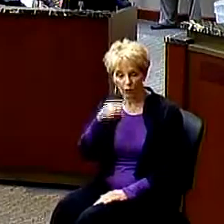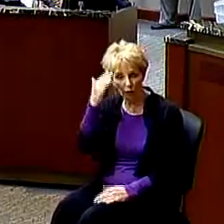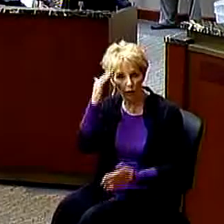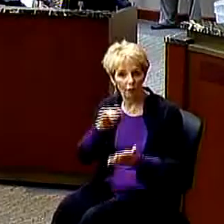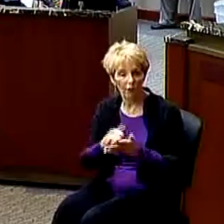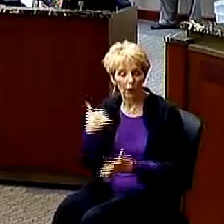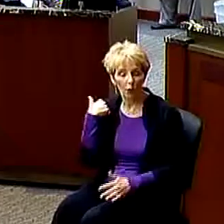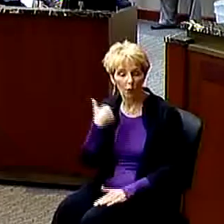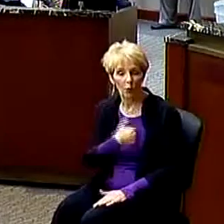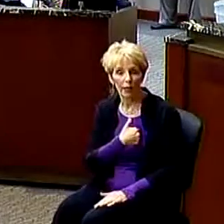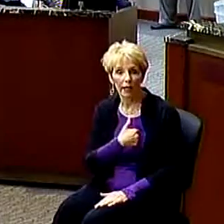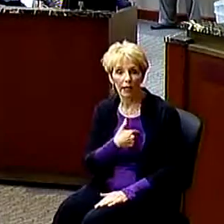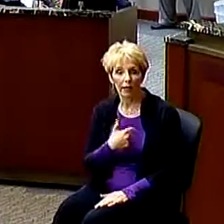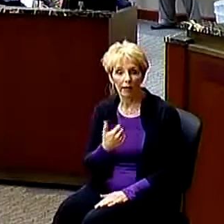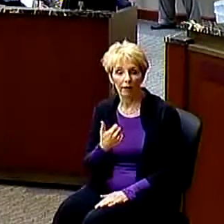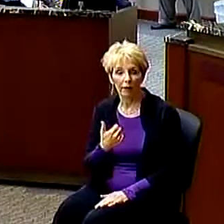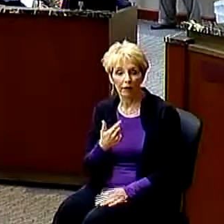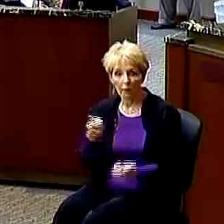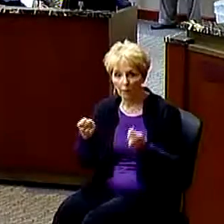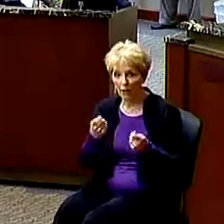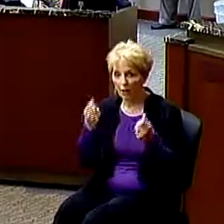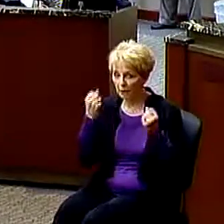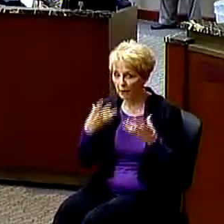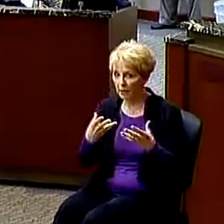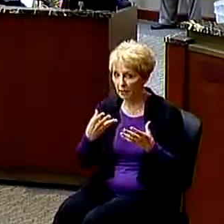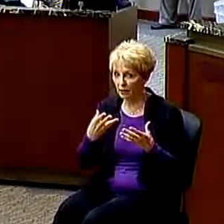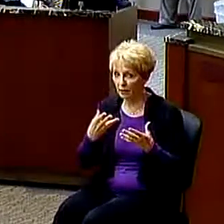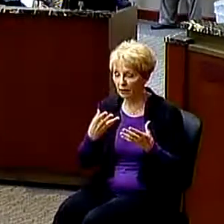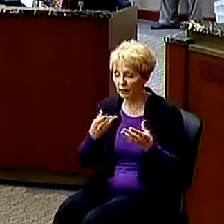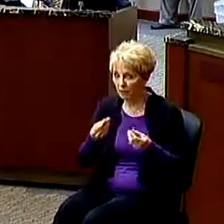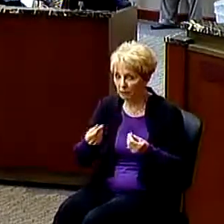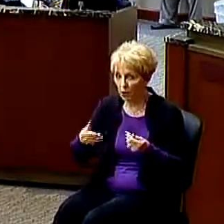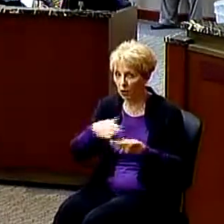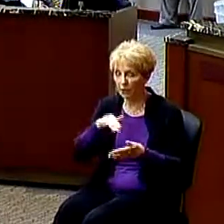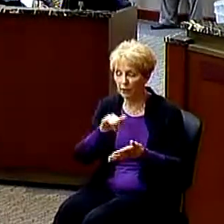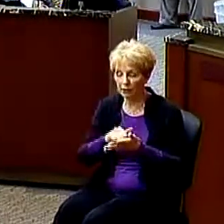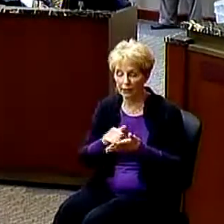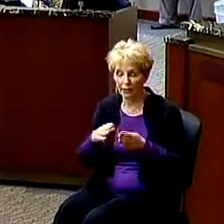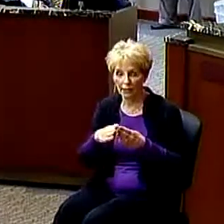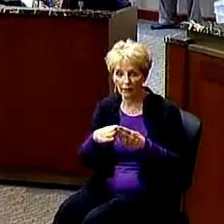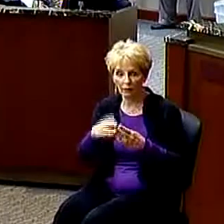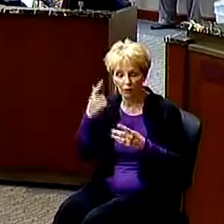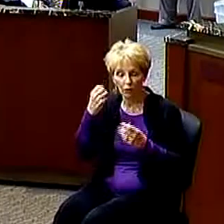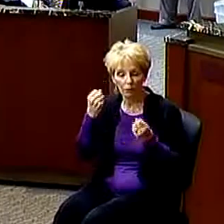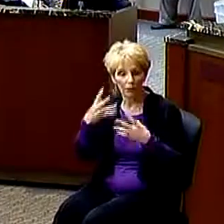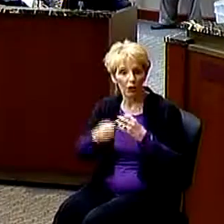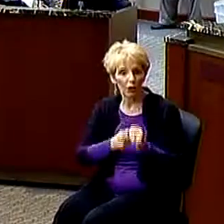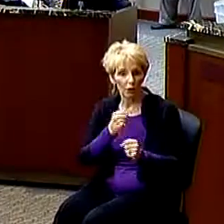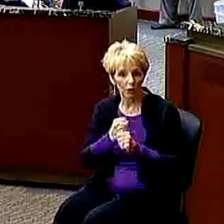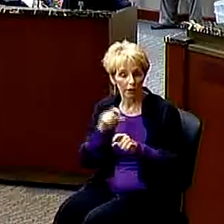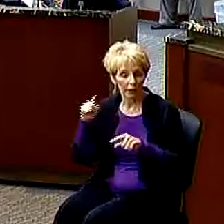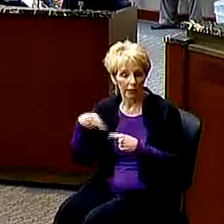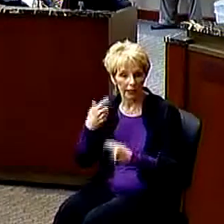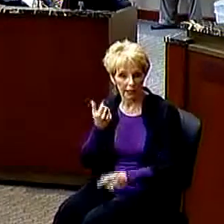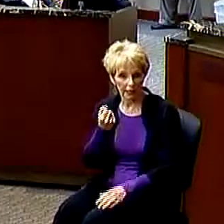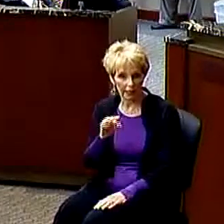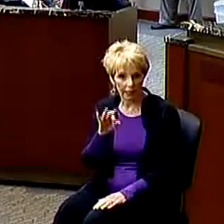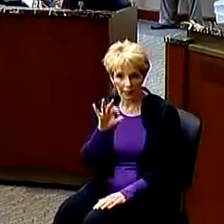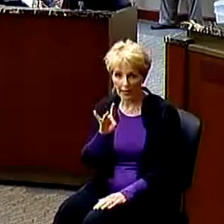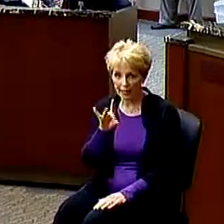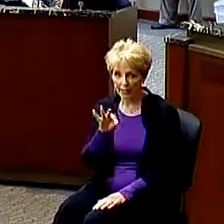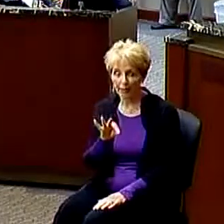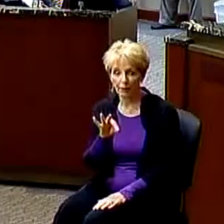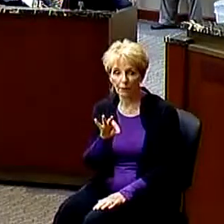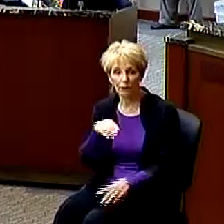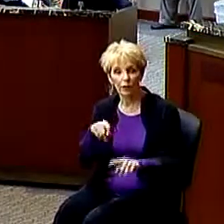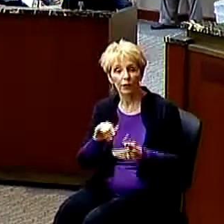that we manage many properties in this town for numerous years since